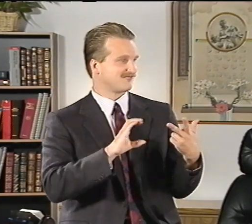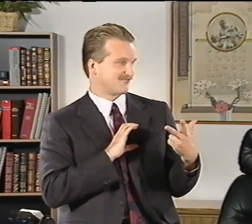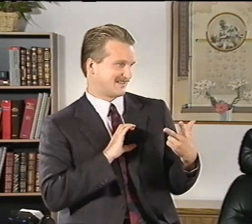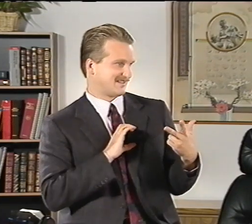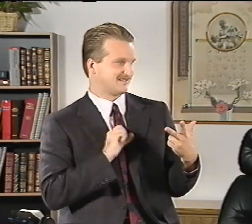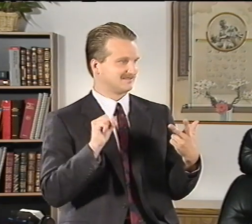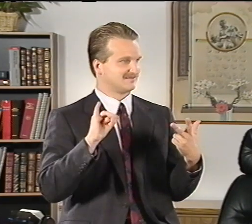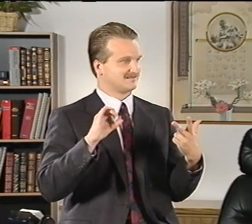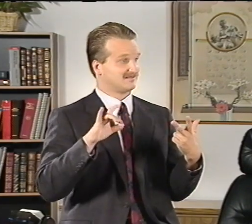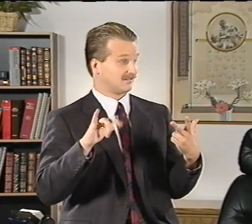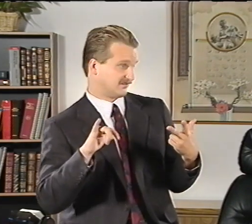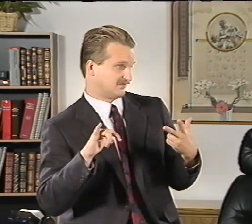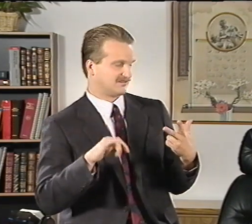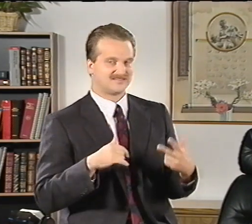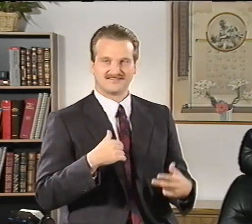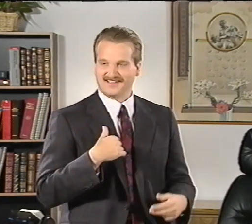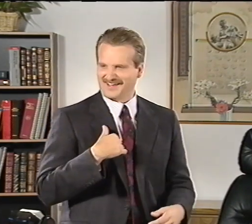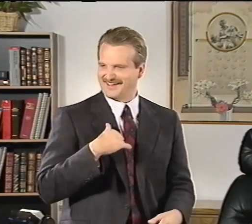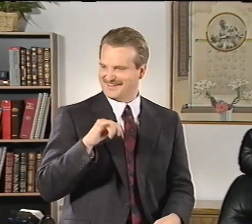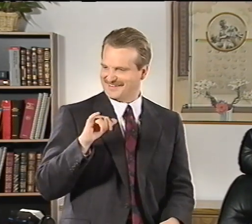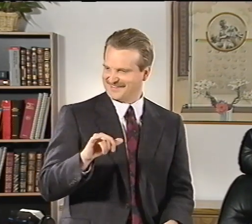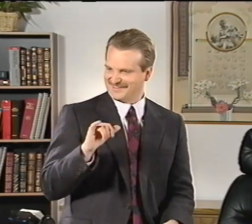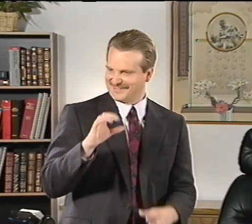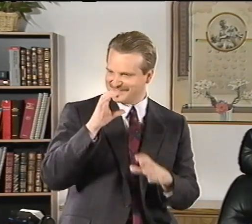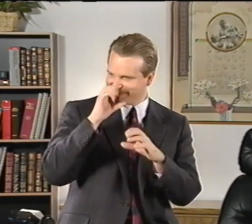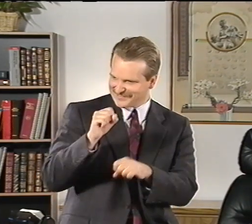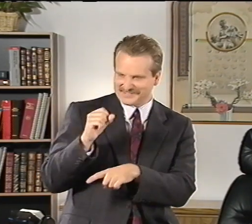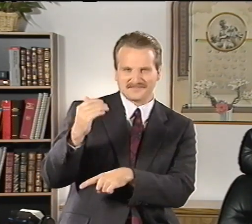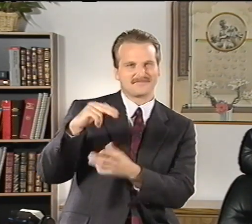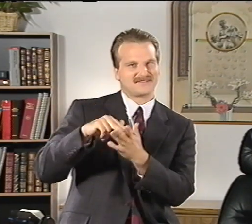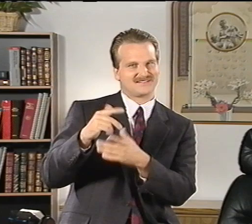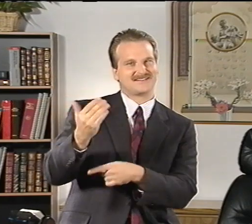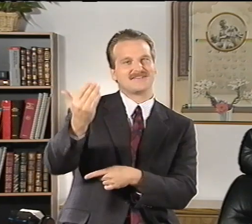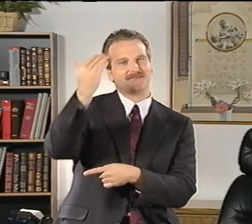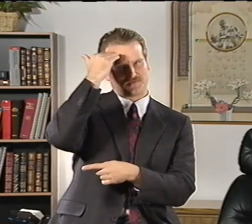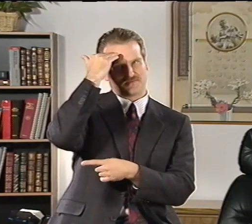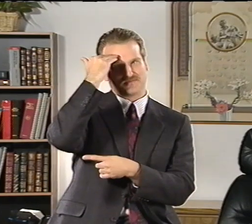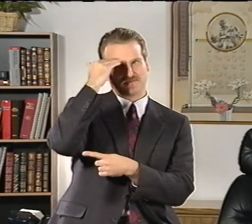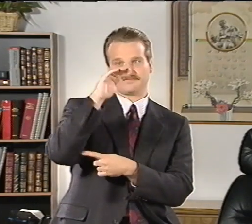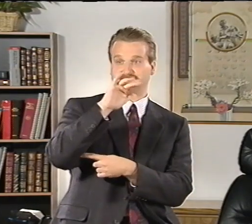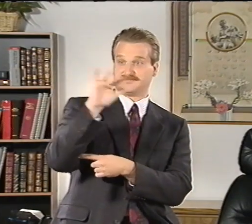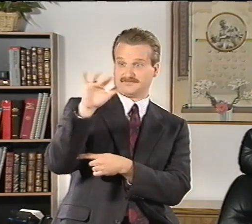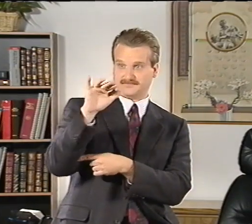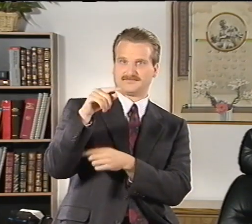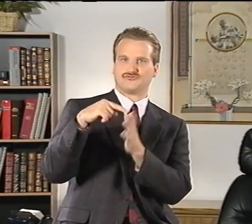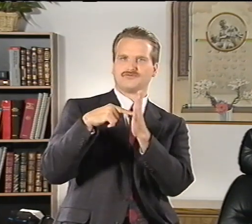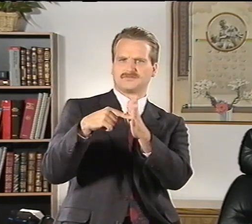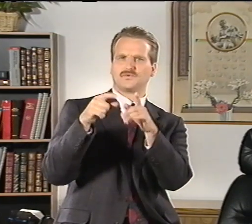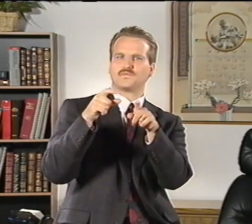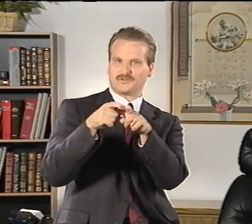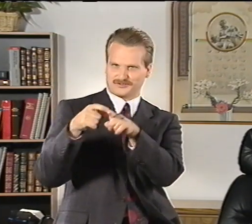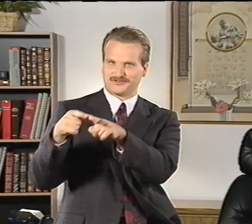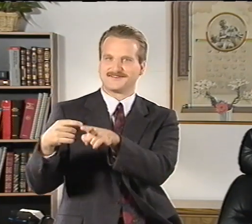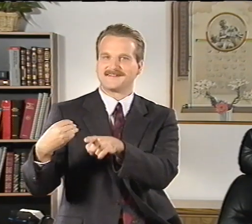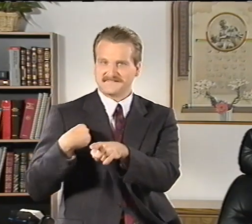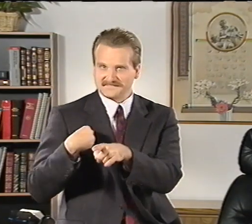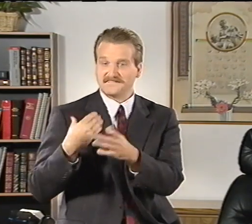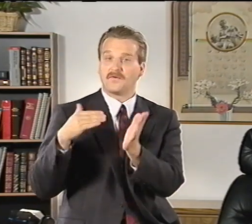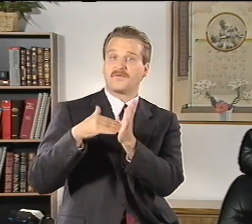third, a name sign followed by gibberish. You see, she knew the role of fingerspelling, that it represents words